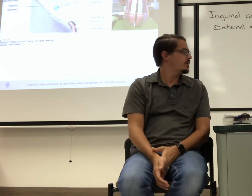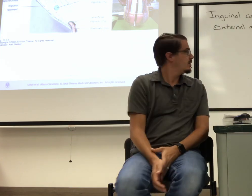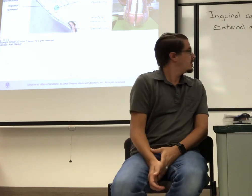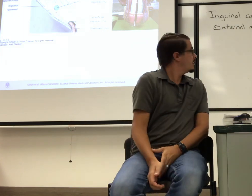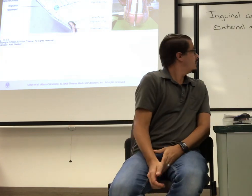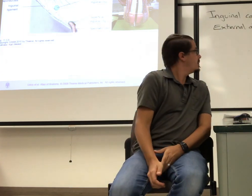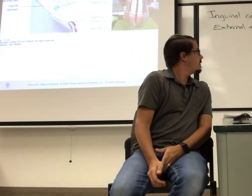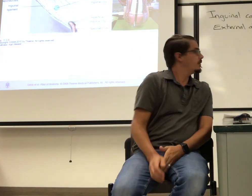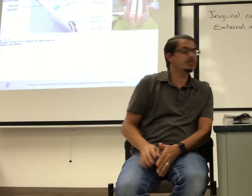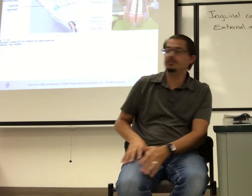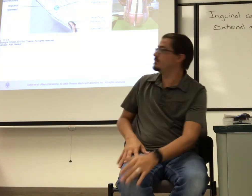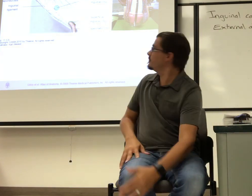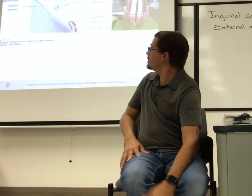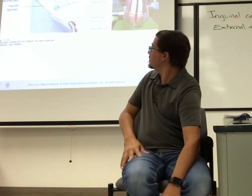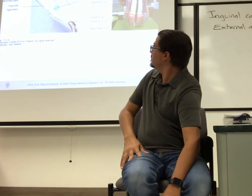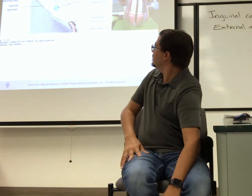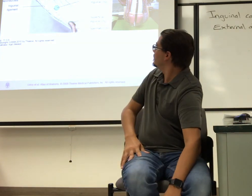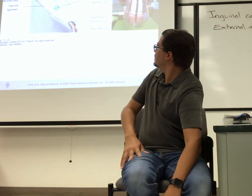external